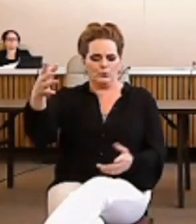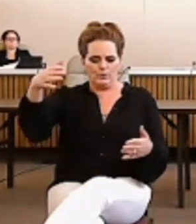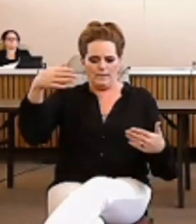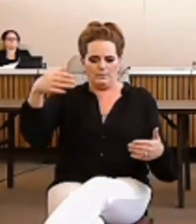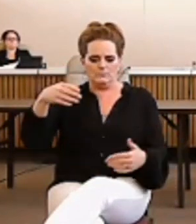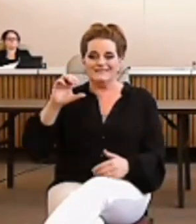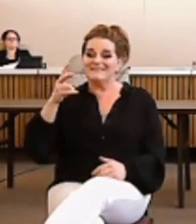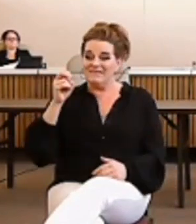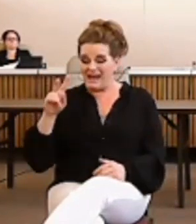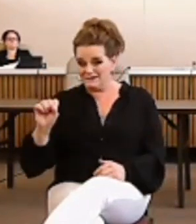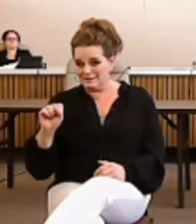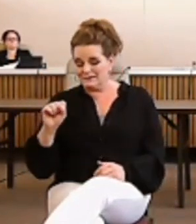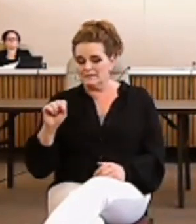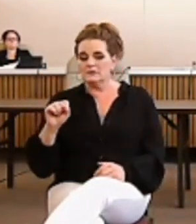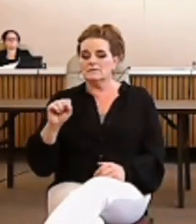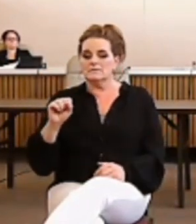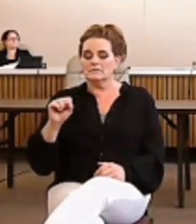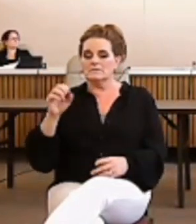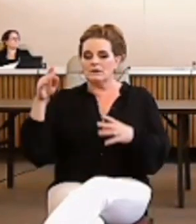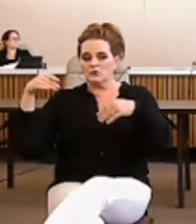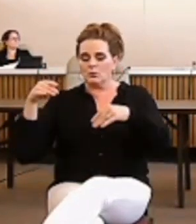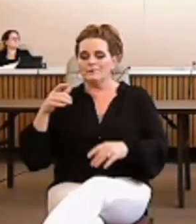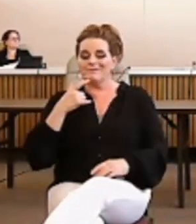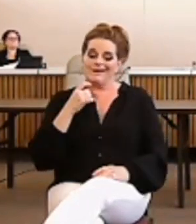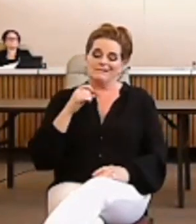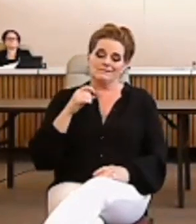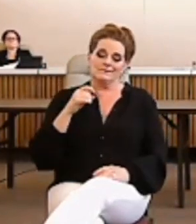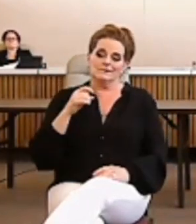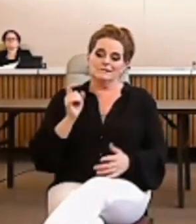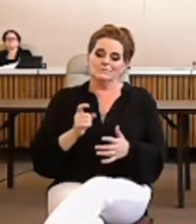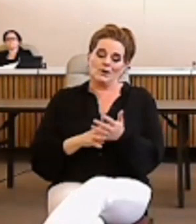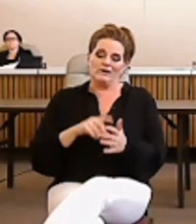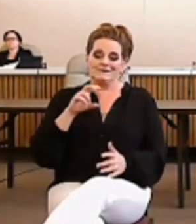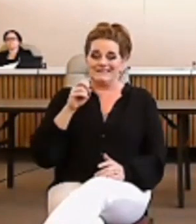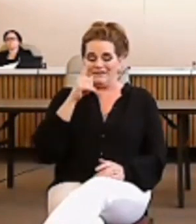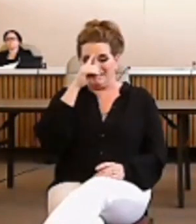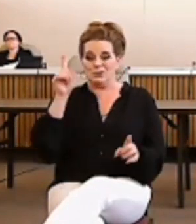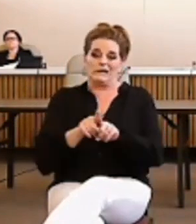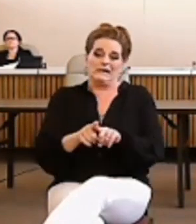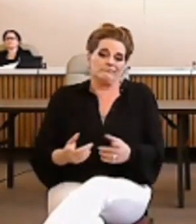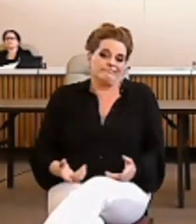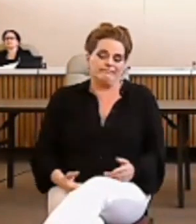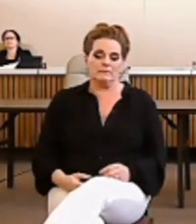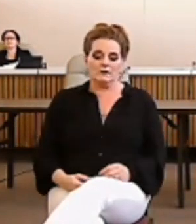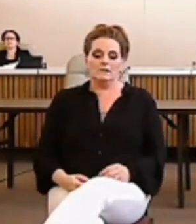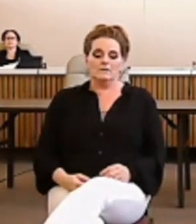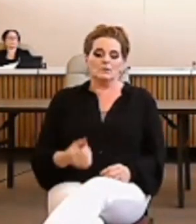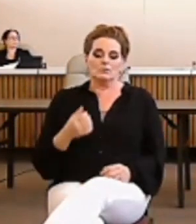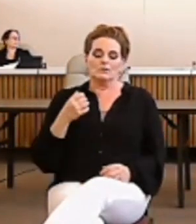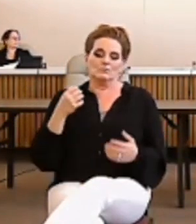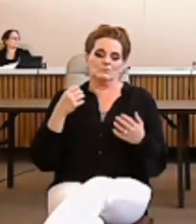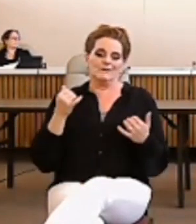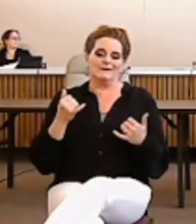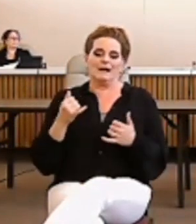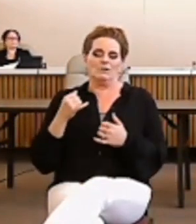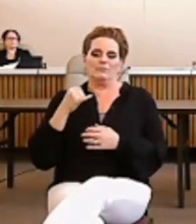CVS, but that requires CVS signing off on it. right now, they're just kind of, because it's national, they're just like, we don't want to